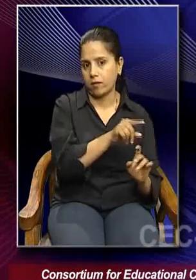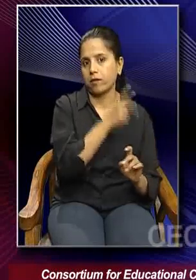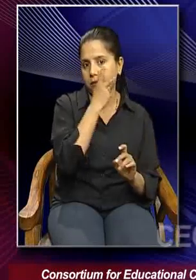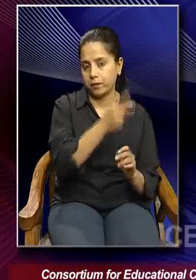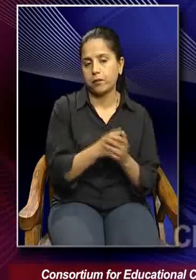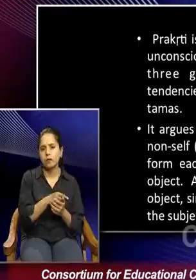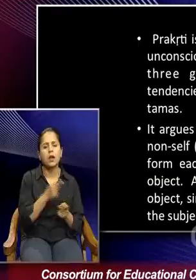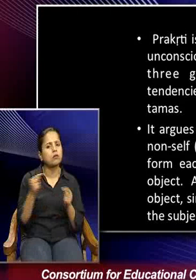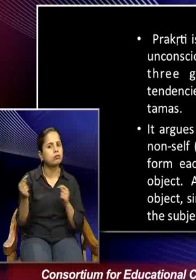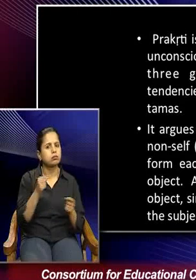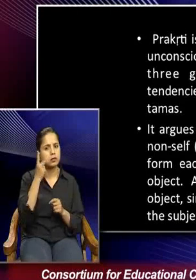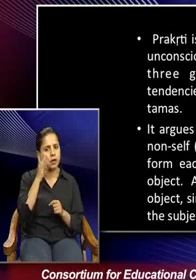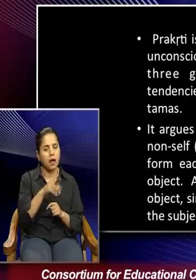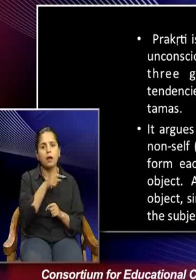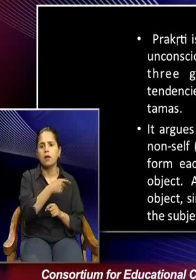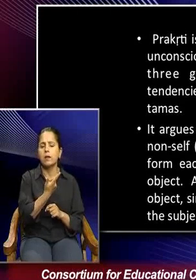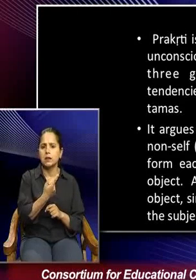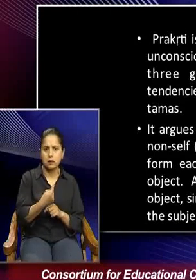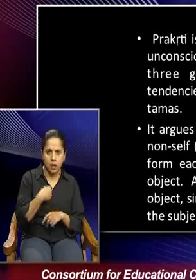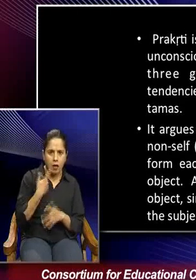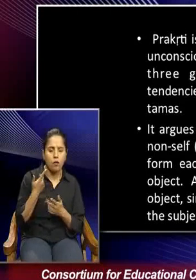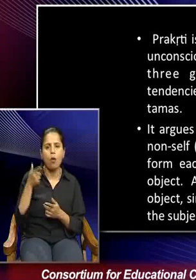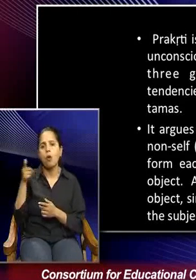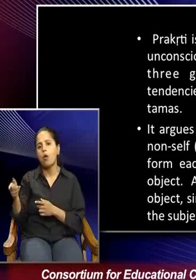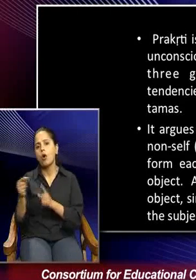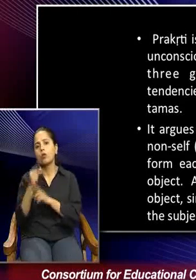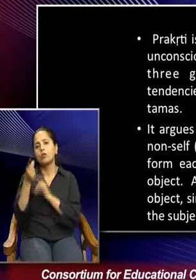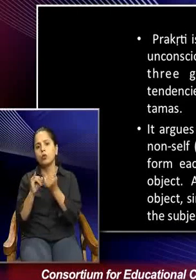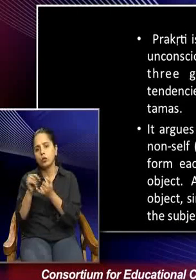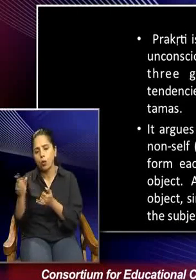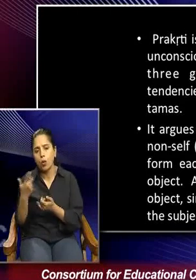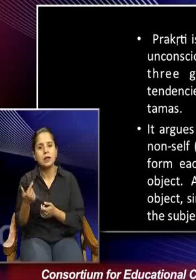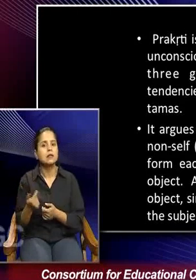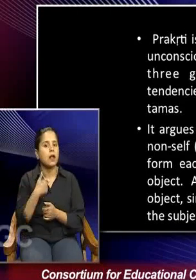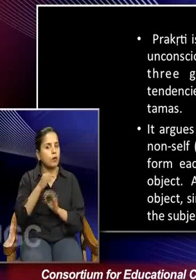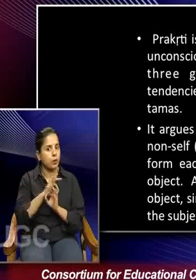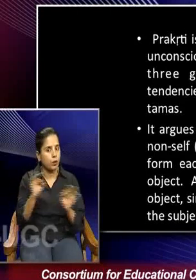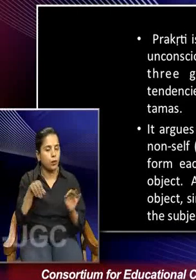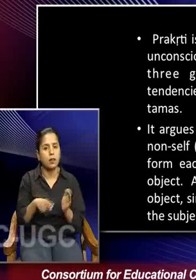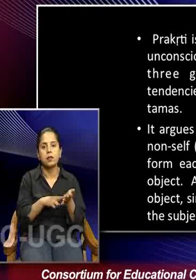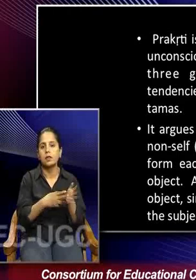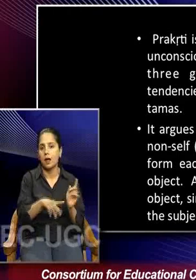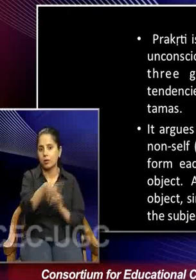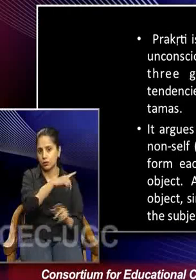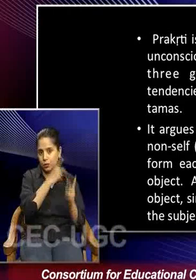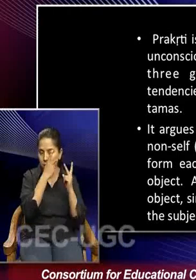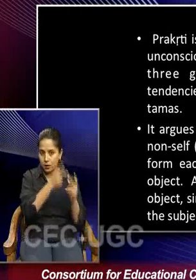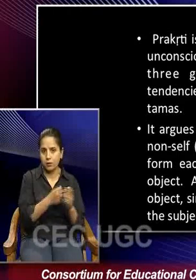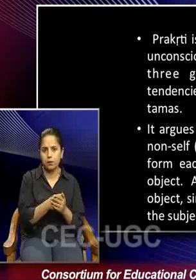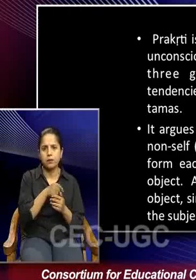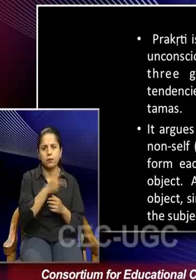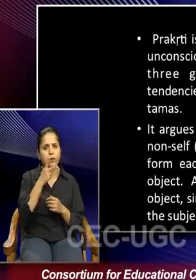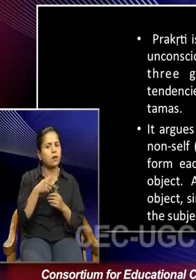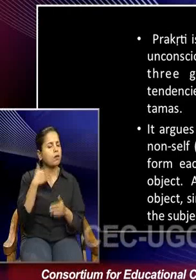It argues that self or the Purush and non-self, which is the Prakriti, they are